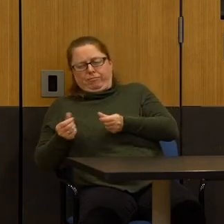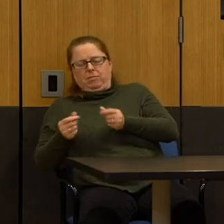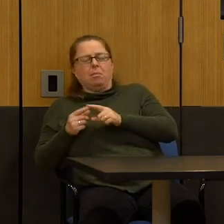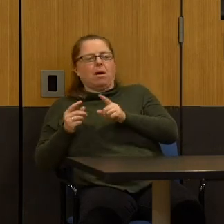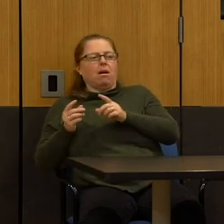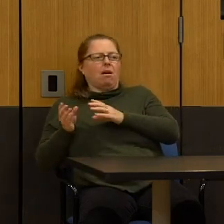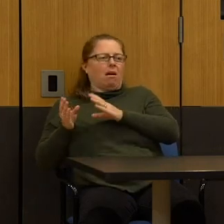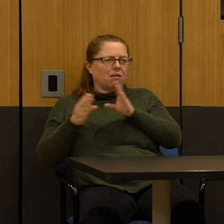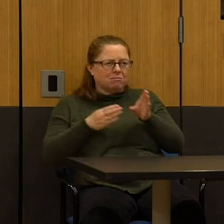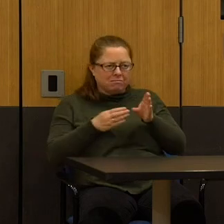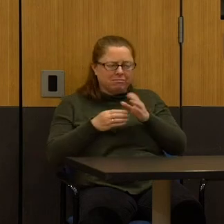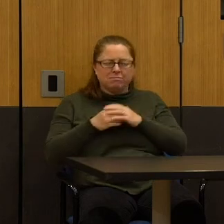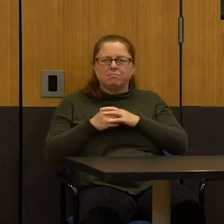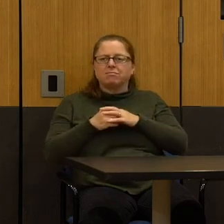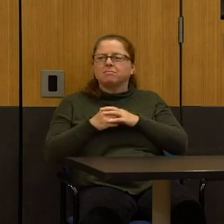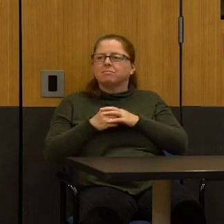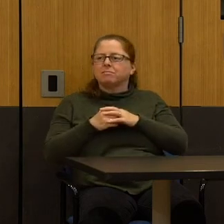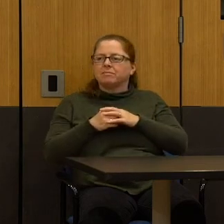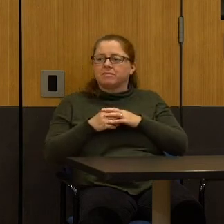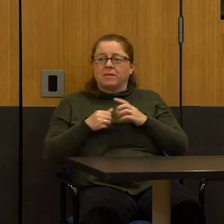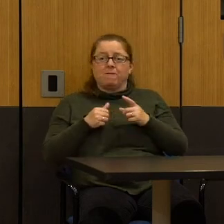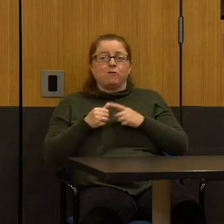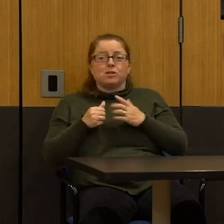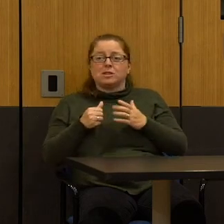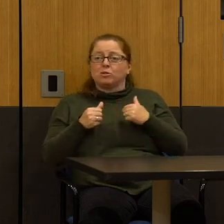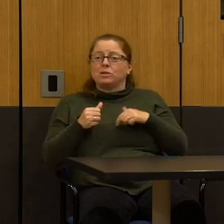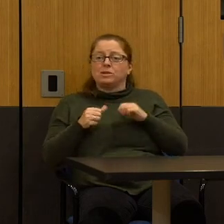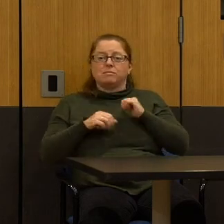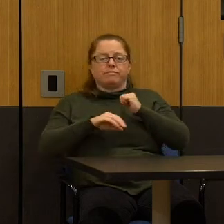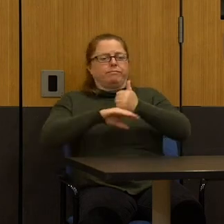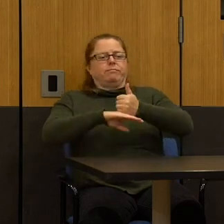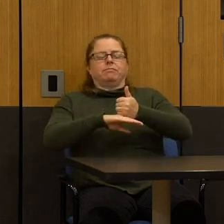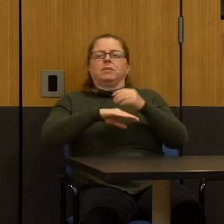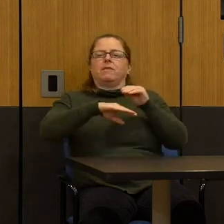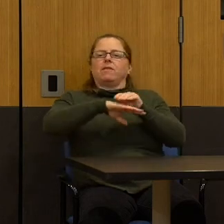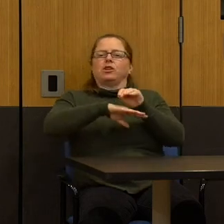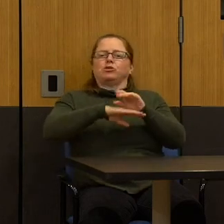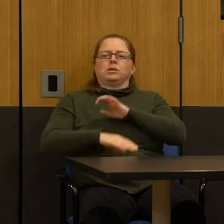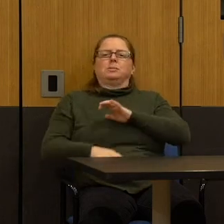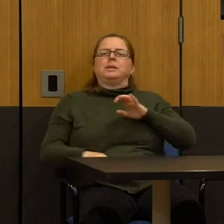was, and the first thing we did was form an advisory committee.